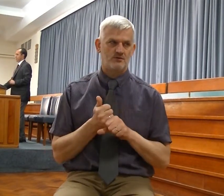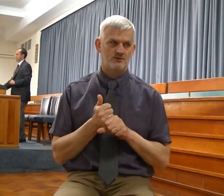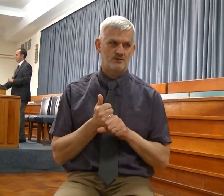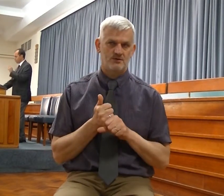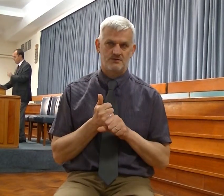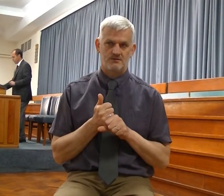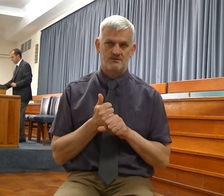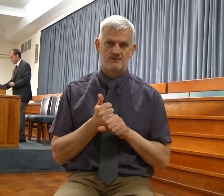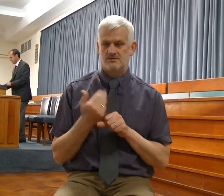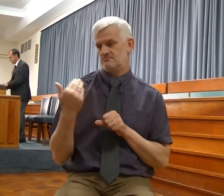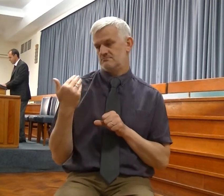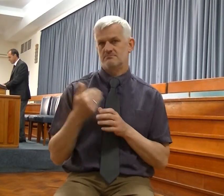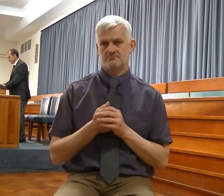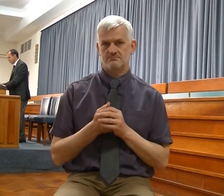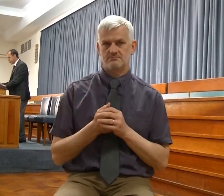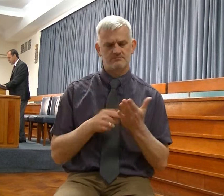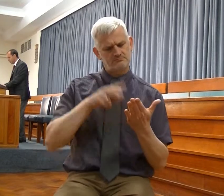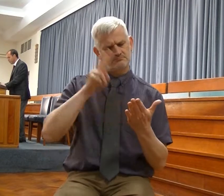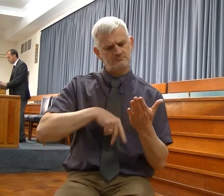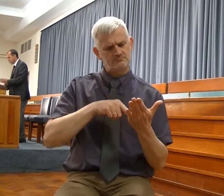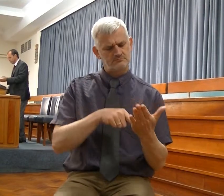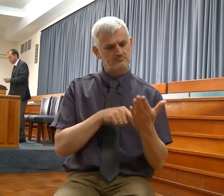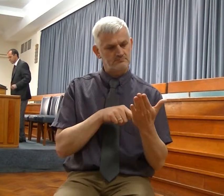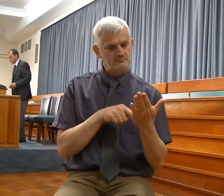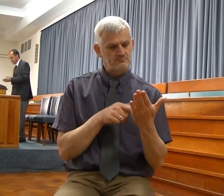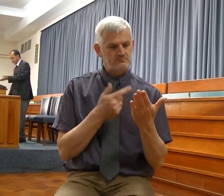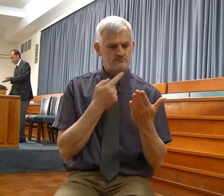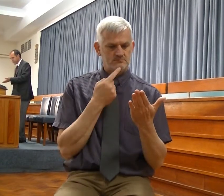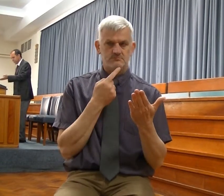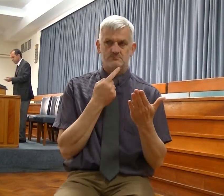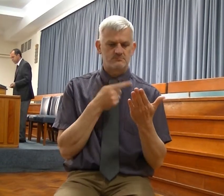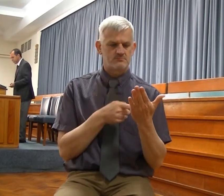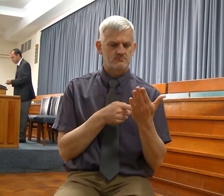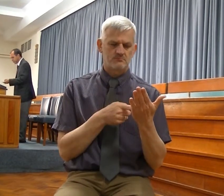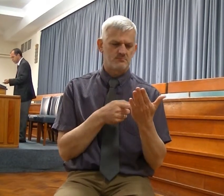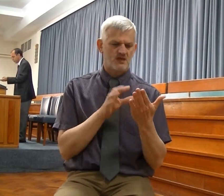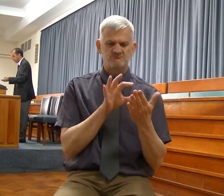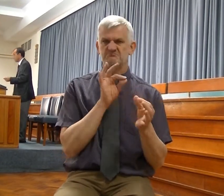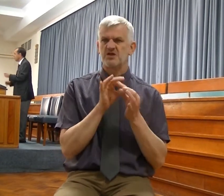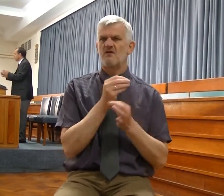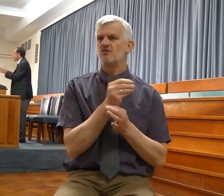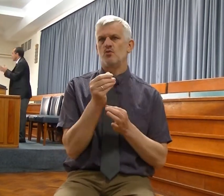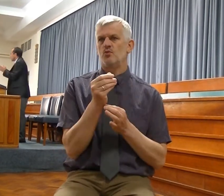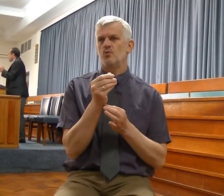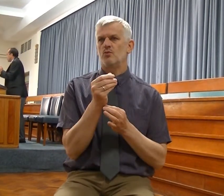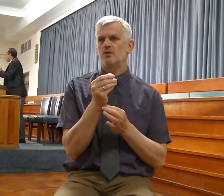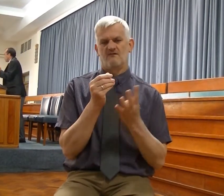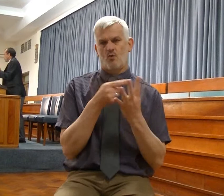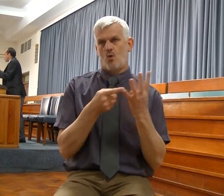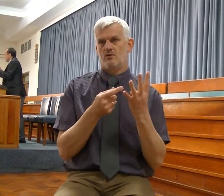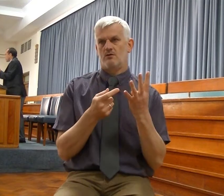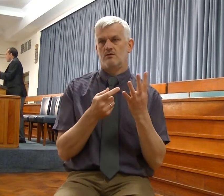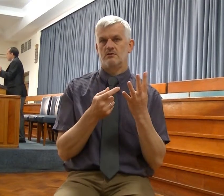happened. And when you read that text, there are so many wonderful things said. If I could just mention four of them. This is